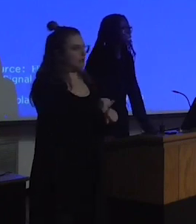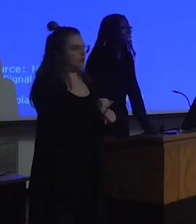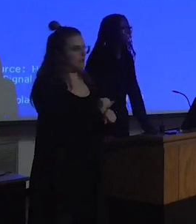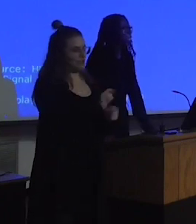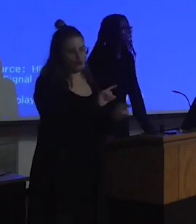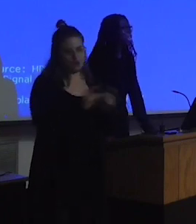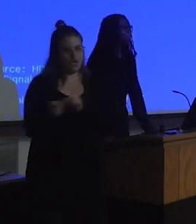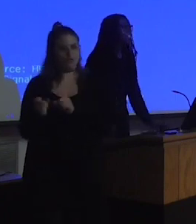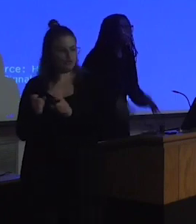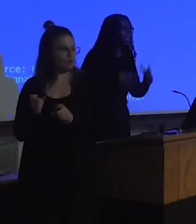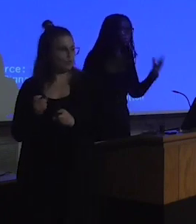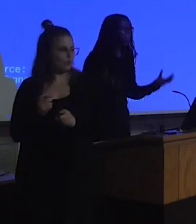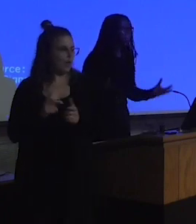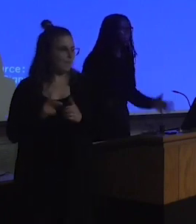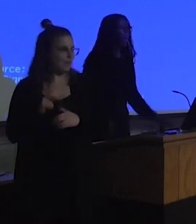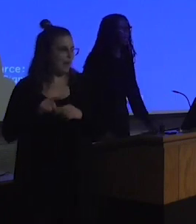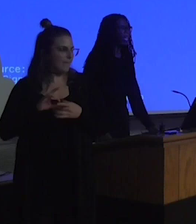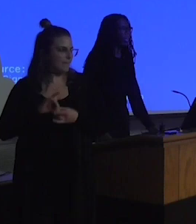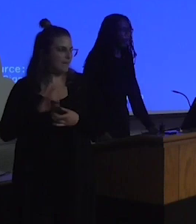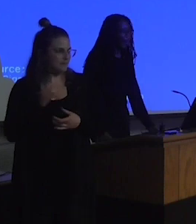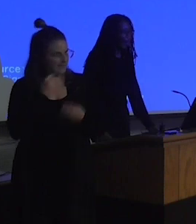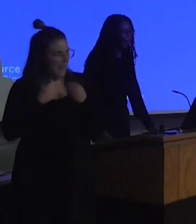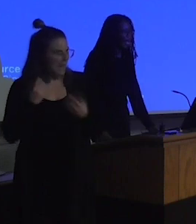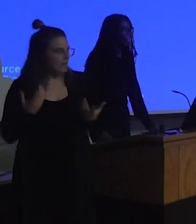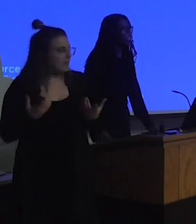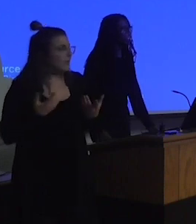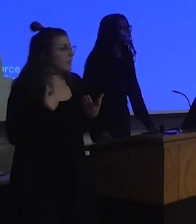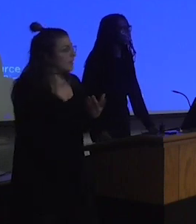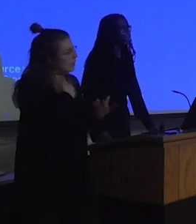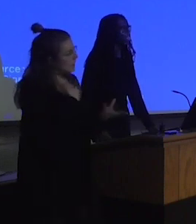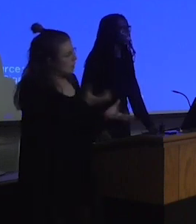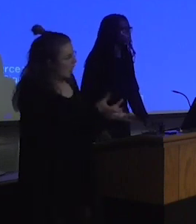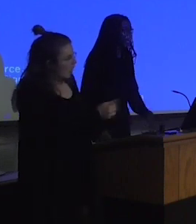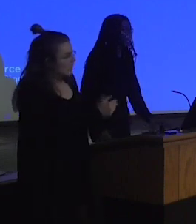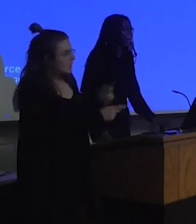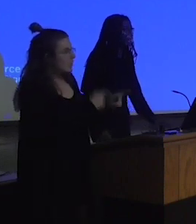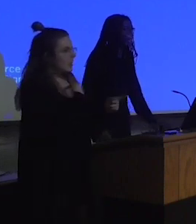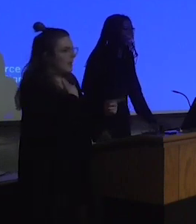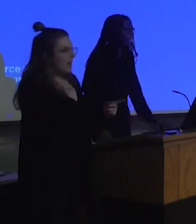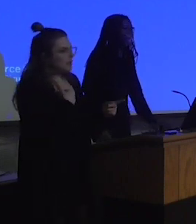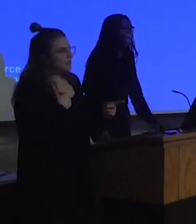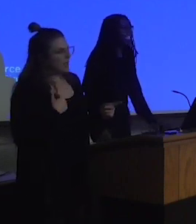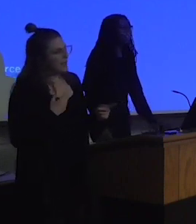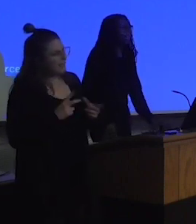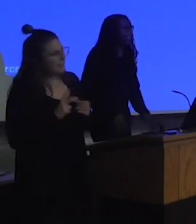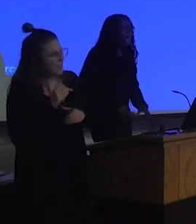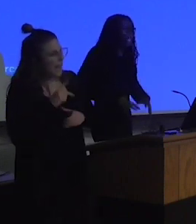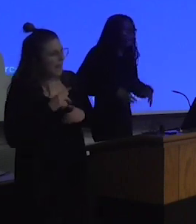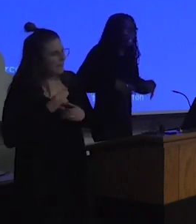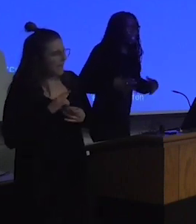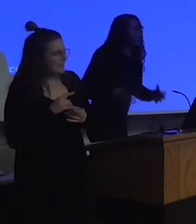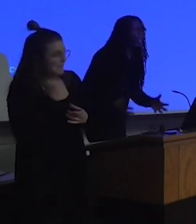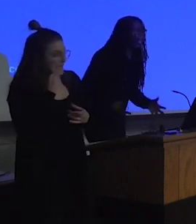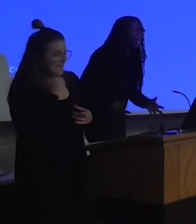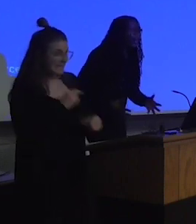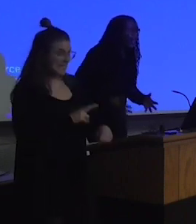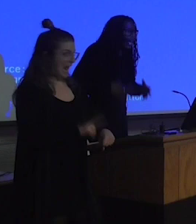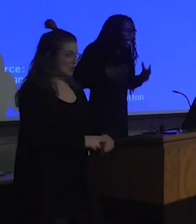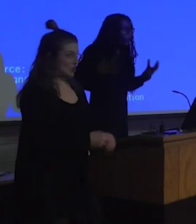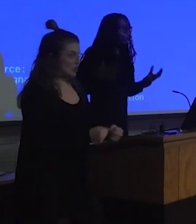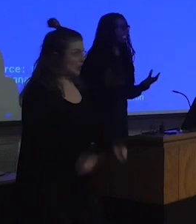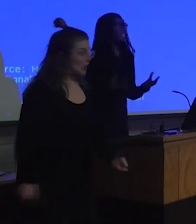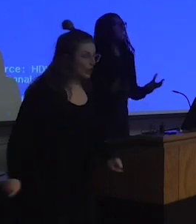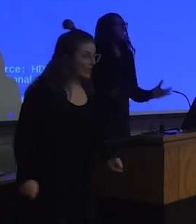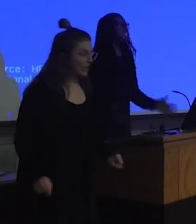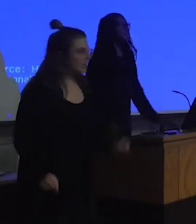to a plant-based diet. If we talk to people about, like, you know, about the issue of, like, of plant-based eating as a matter of national security,